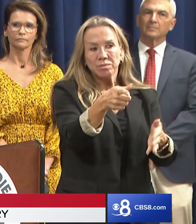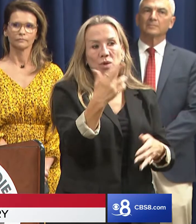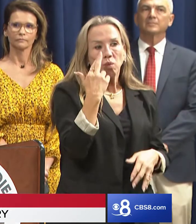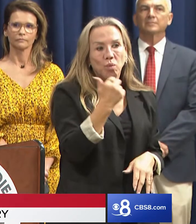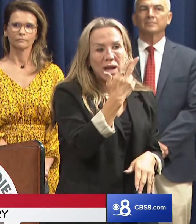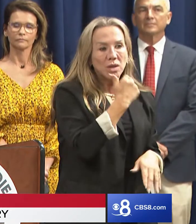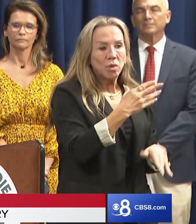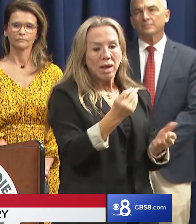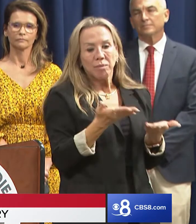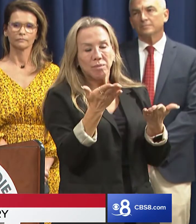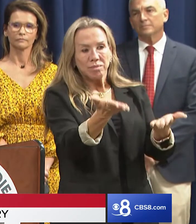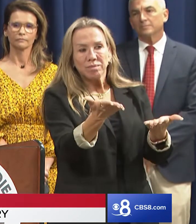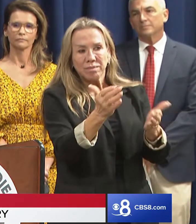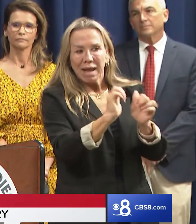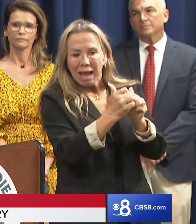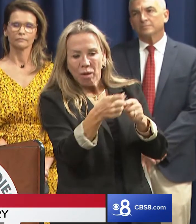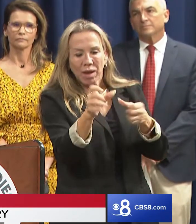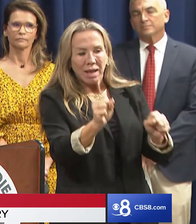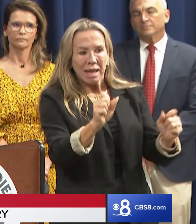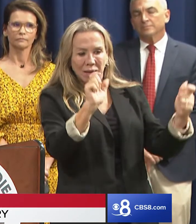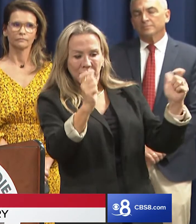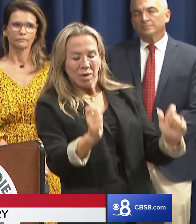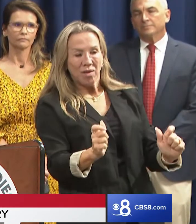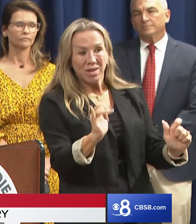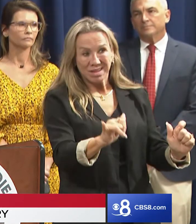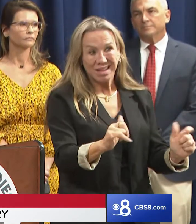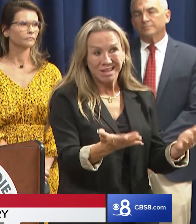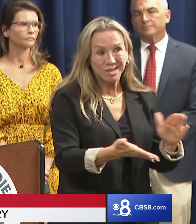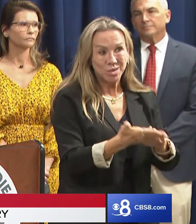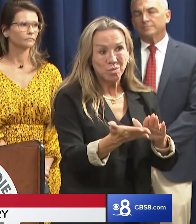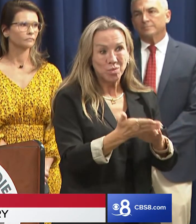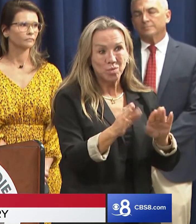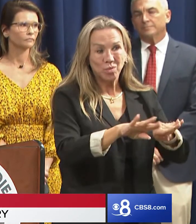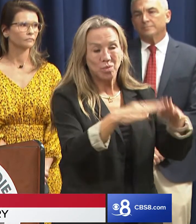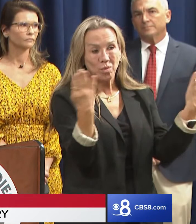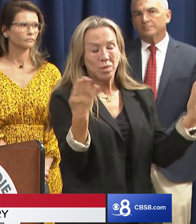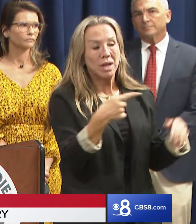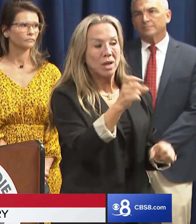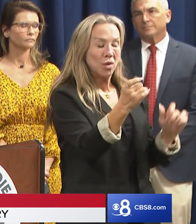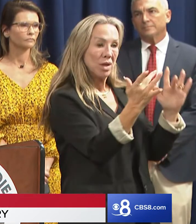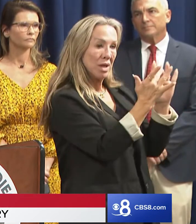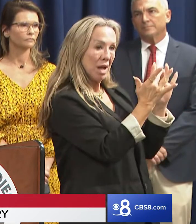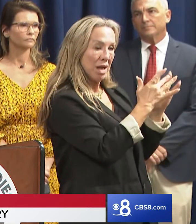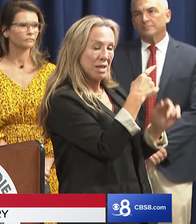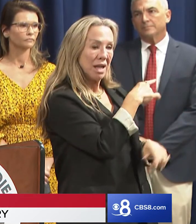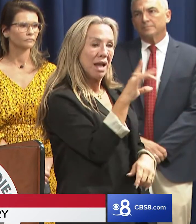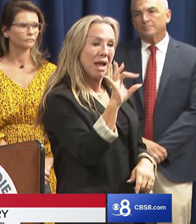you can modify your operations. Restaurants should contact duty specialists at